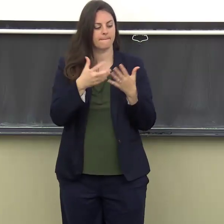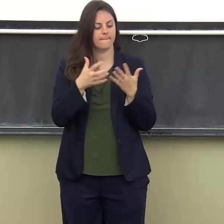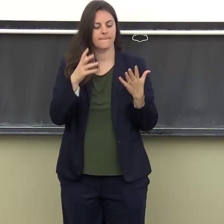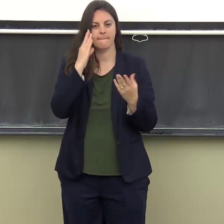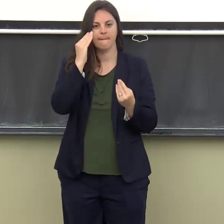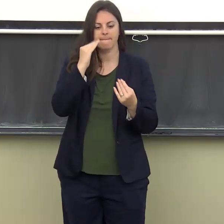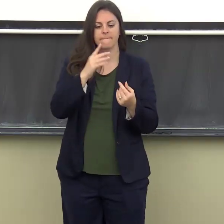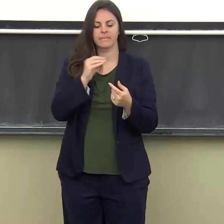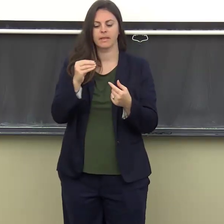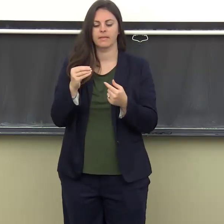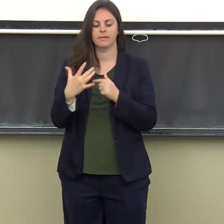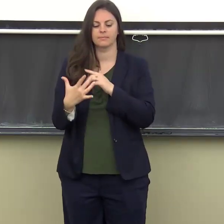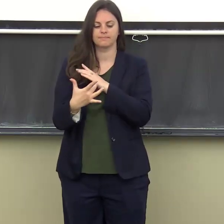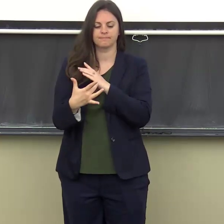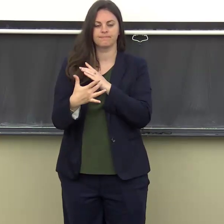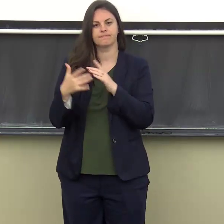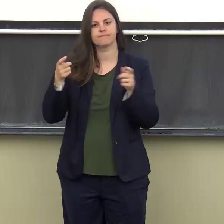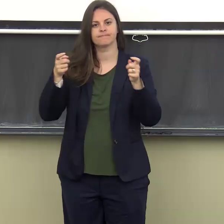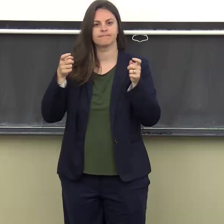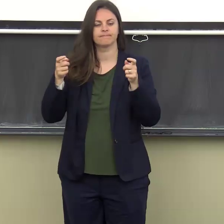technocracy that is there and how